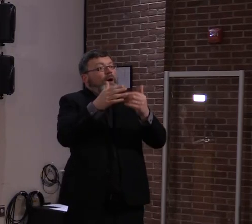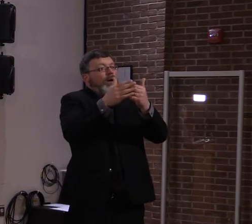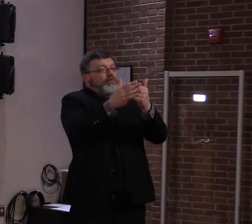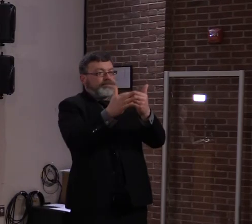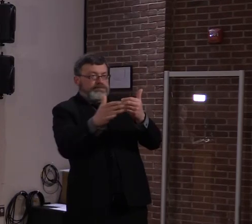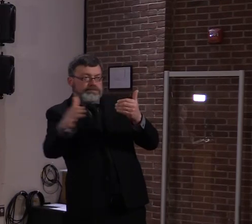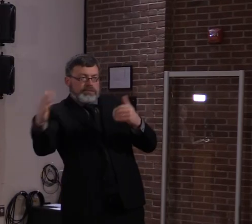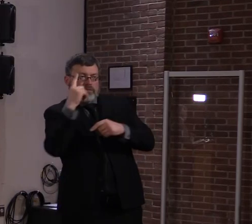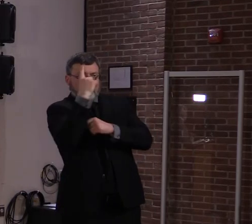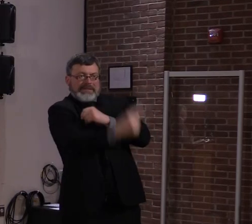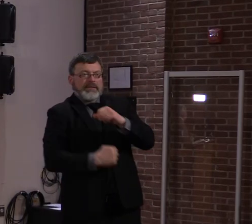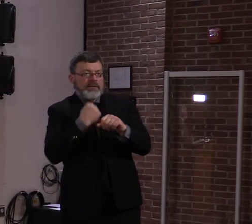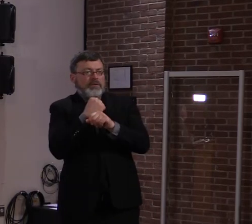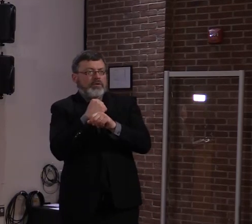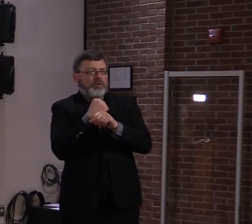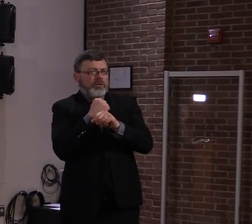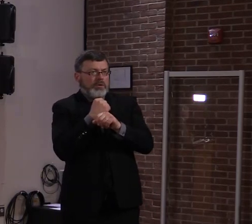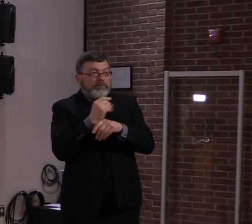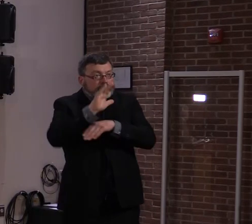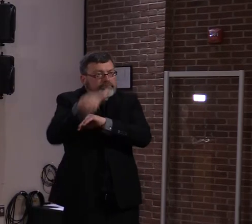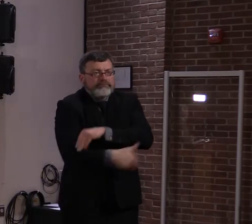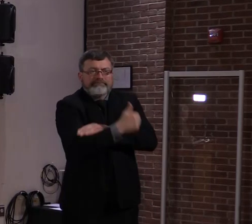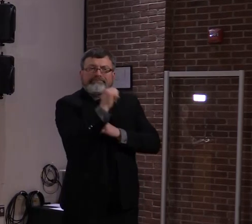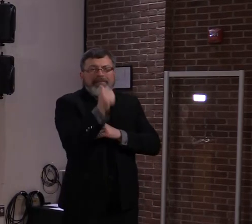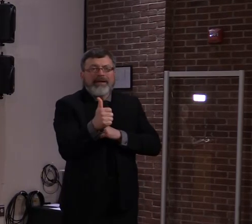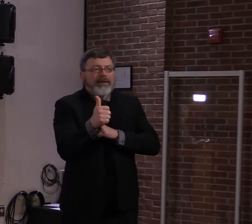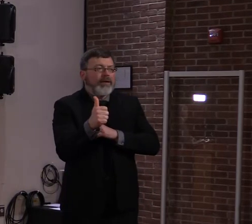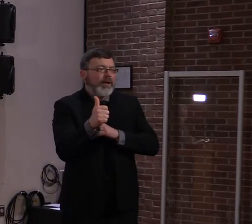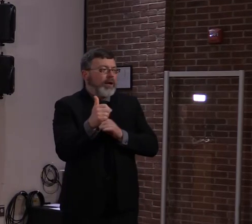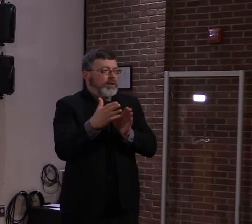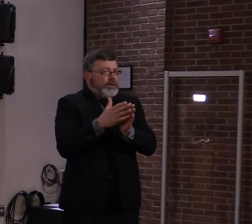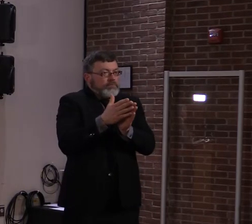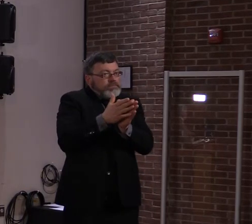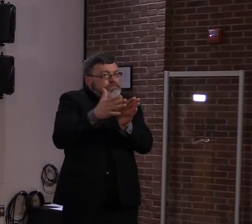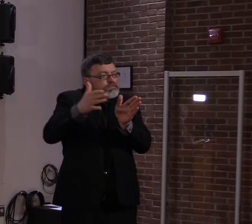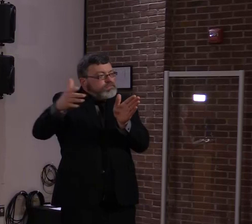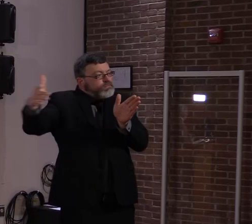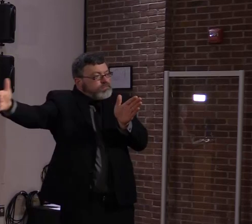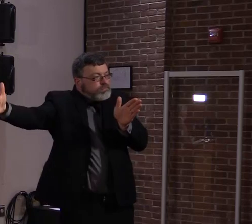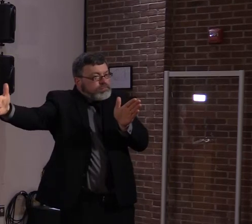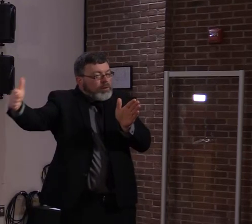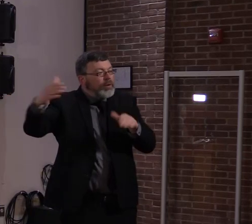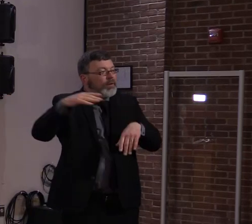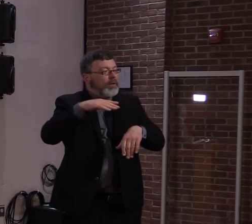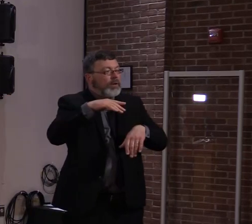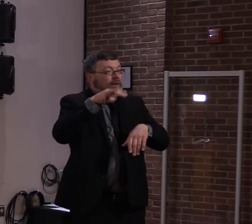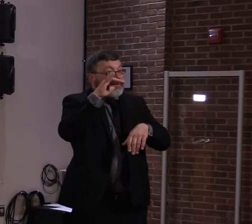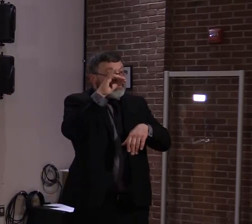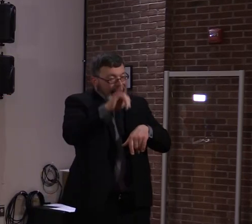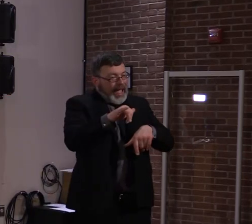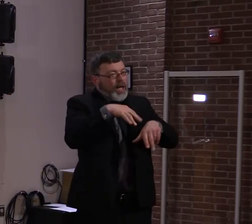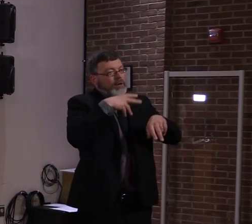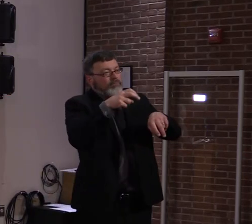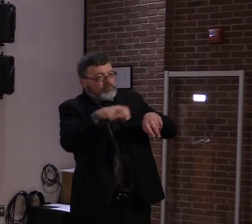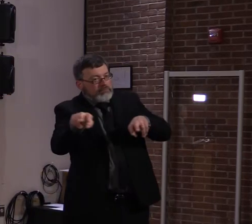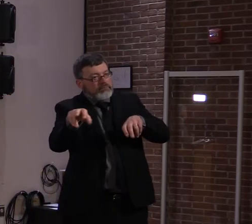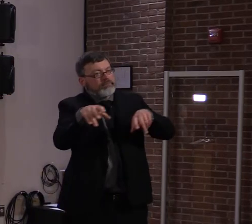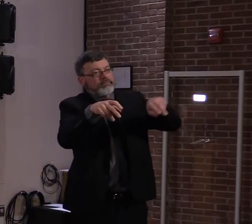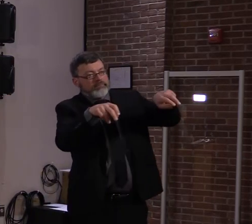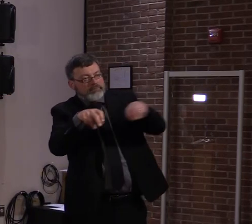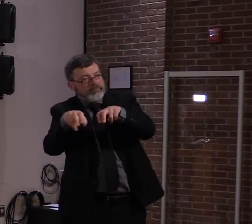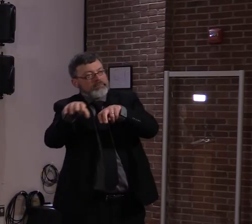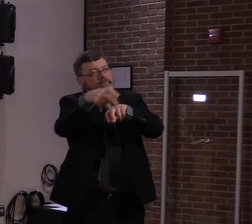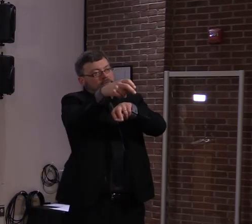ultimately moves people to permanent housing. So the second phase of this is